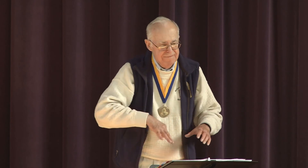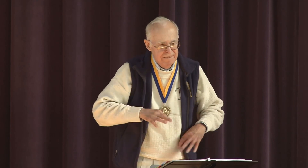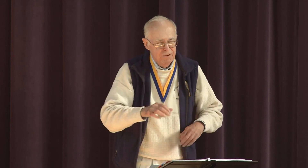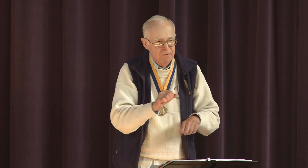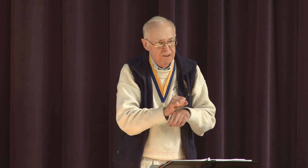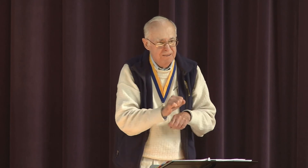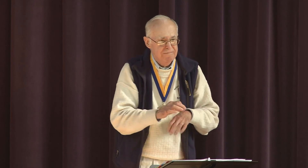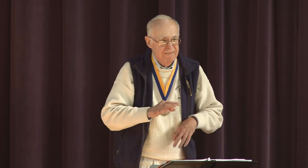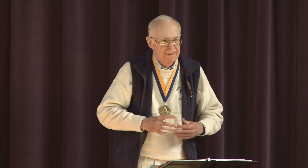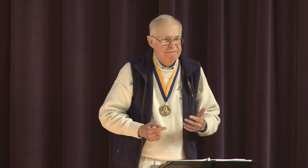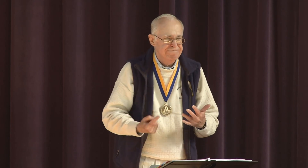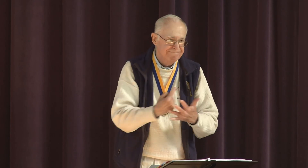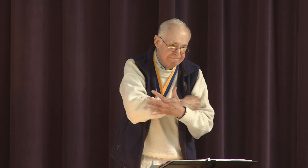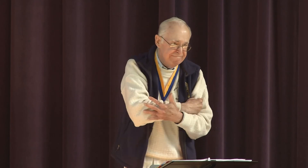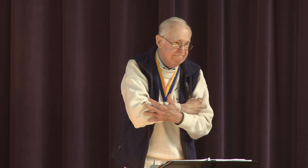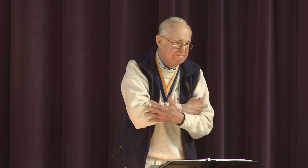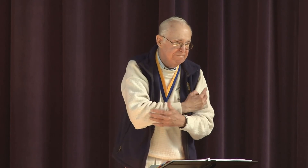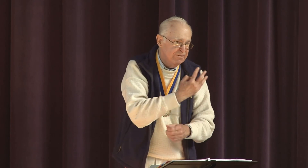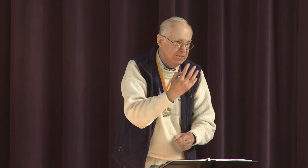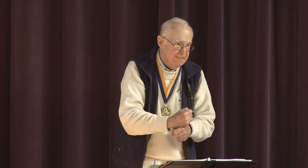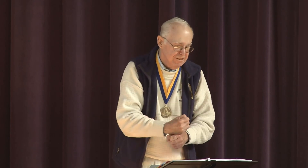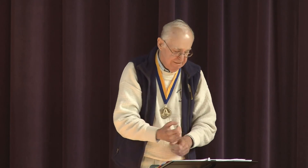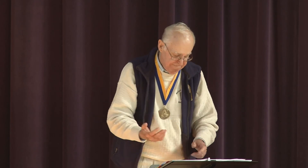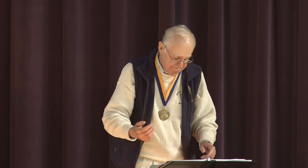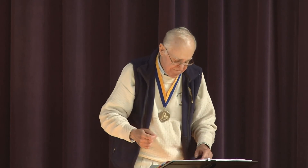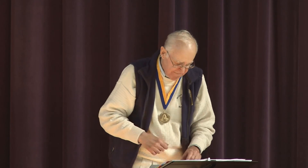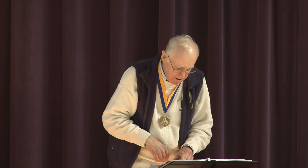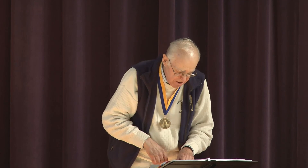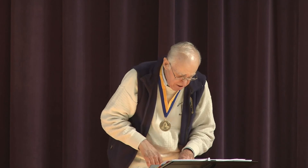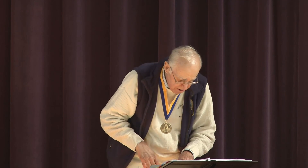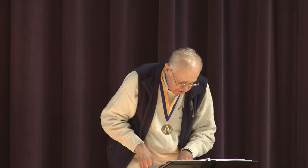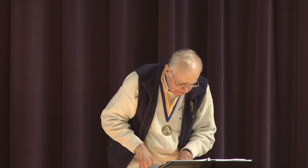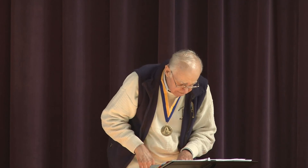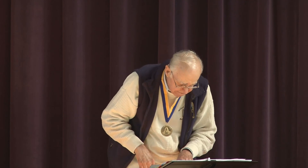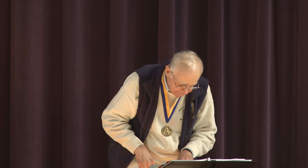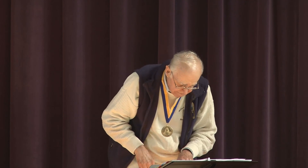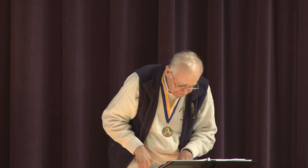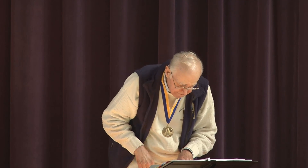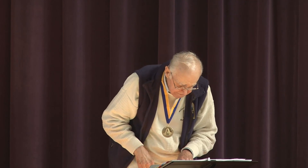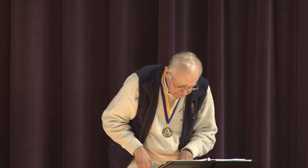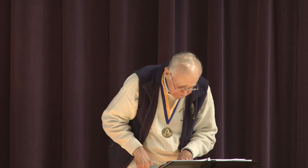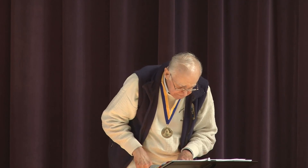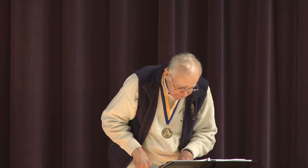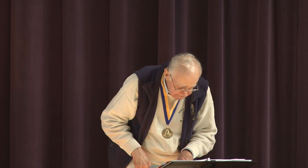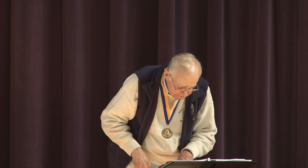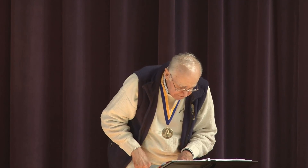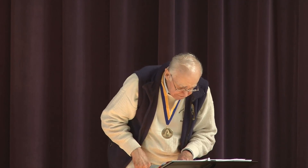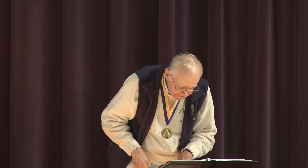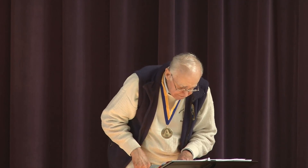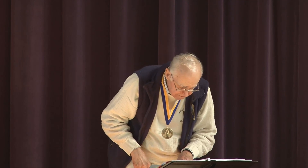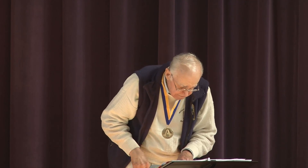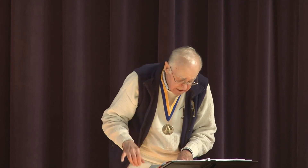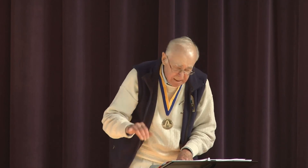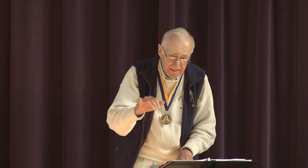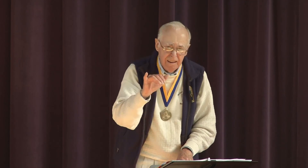There was no VR in Canada to pay for his education, so he had to work 4 years while he was studying here to afford the